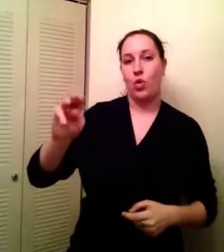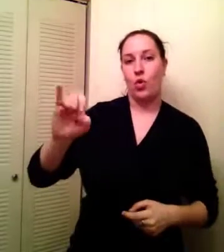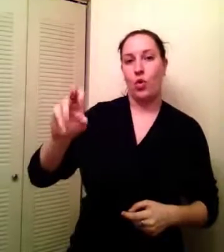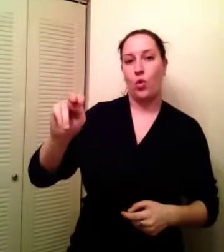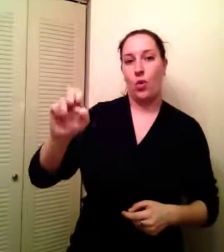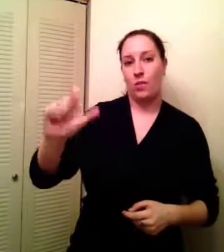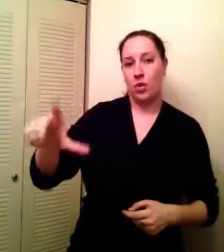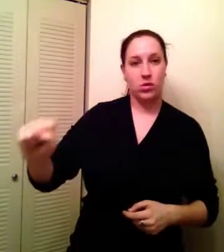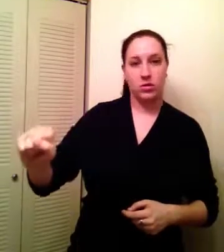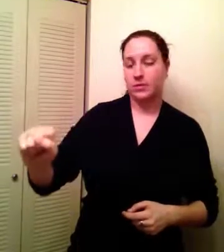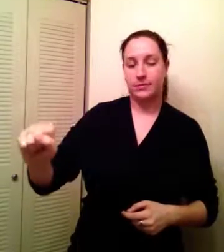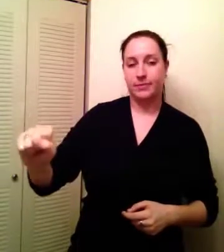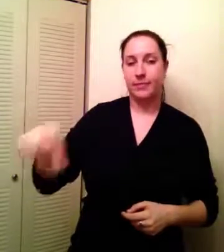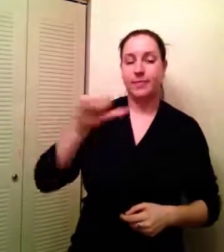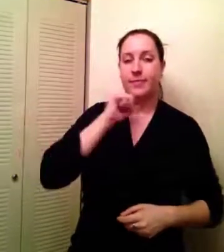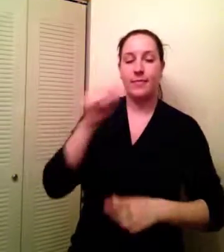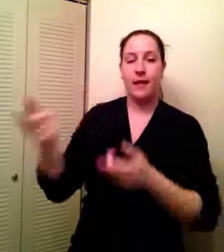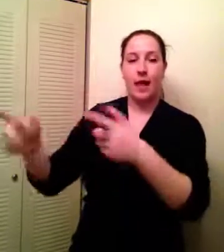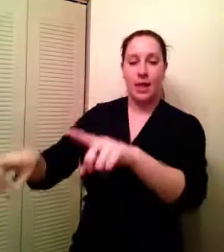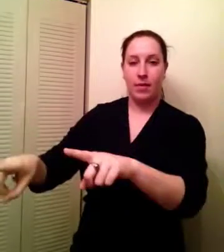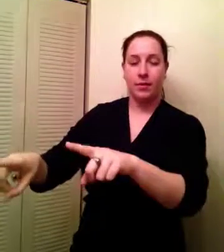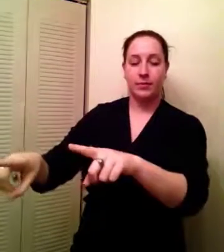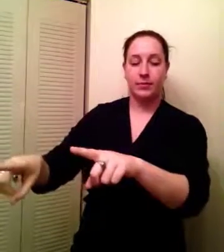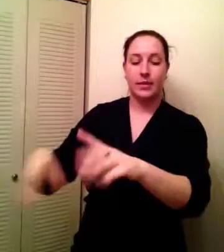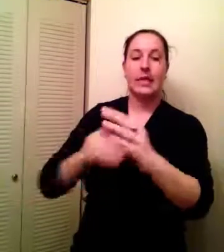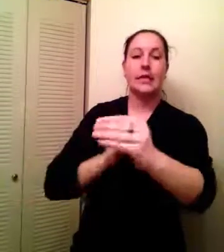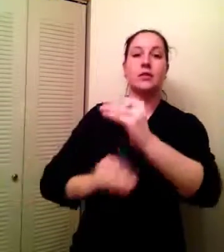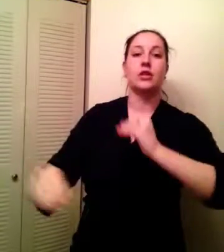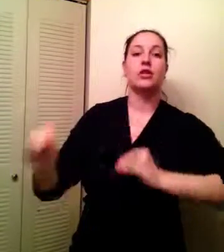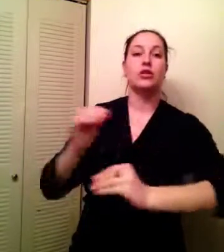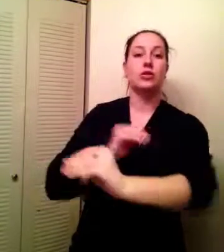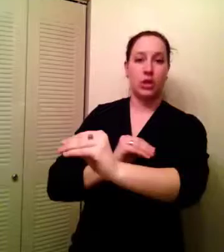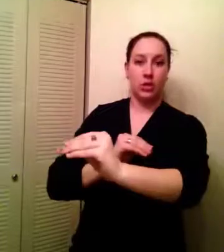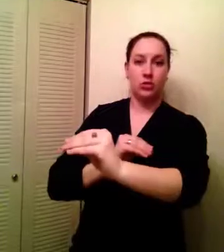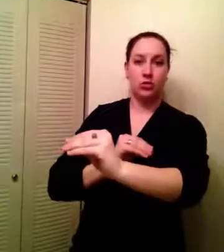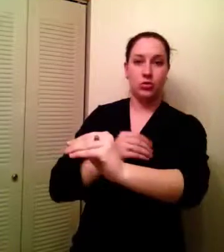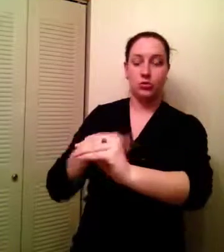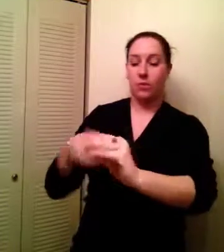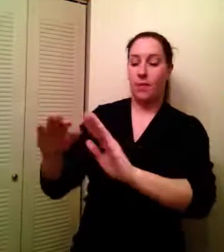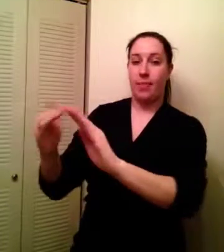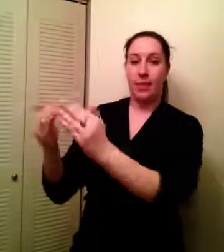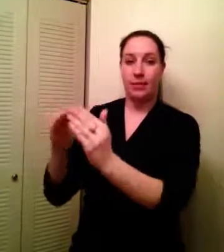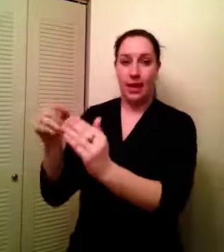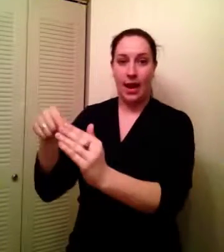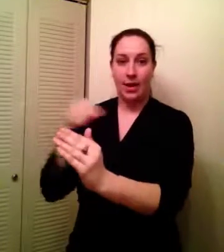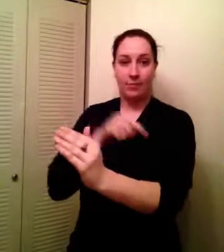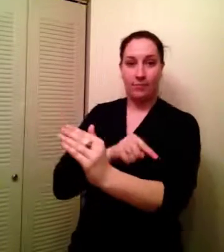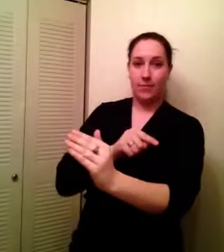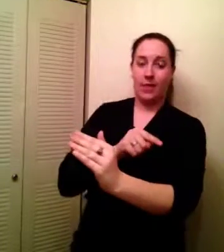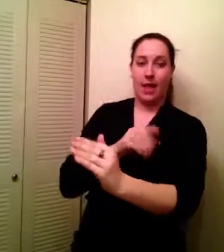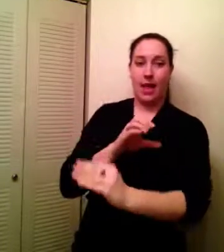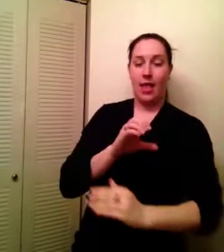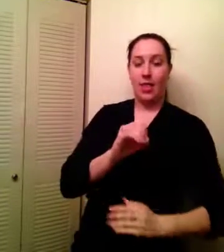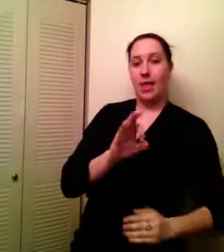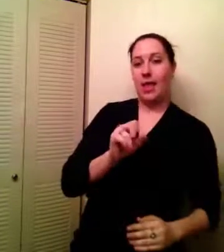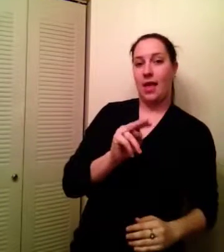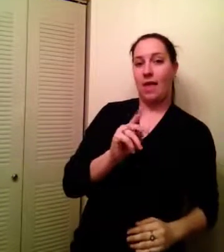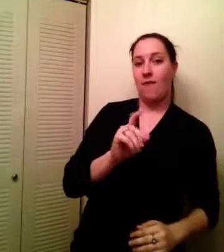Social exchange. How is it an exchange between the offender and society? They have to repair their harms. They have to give something